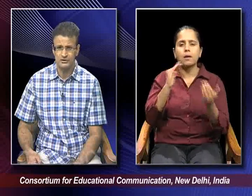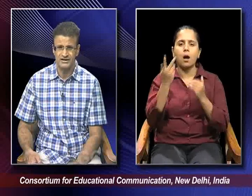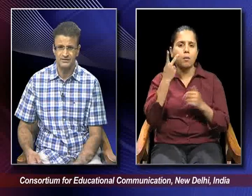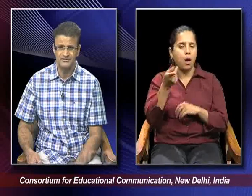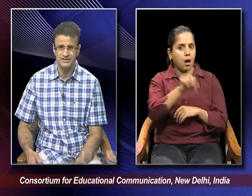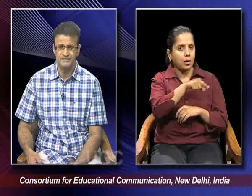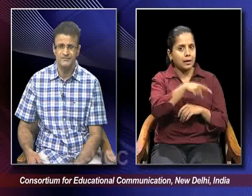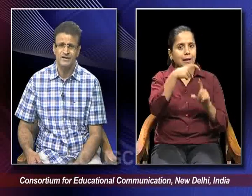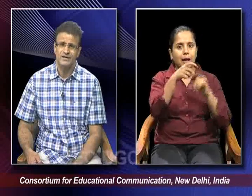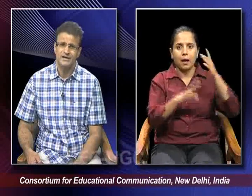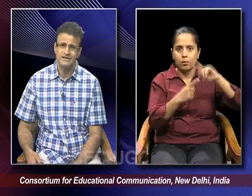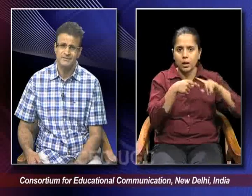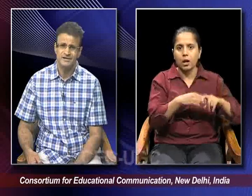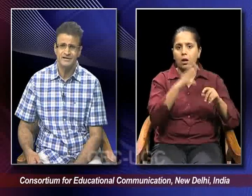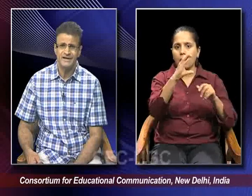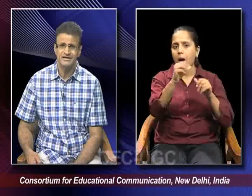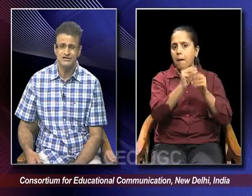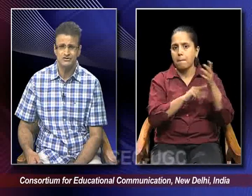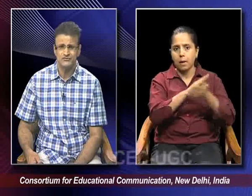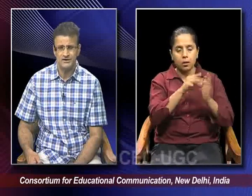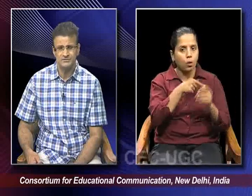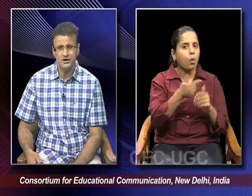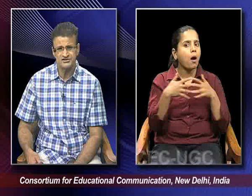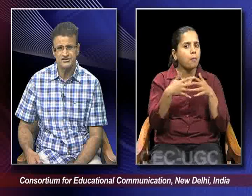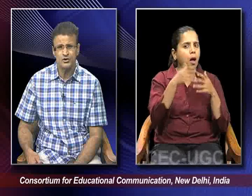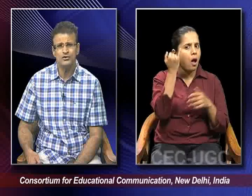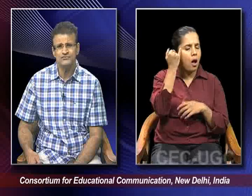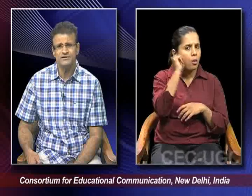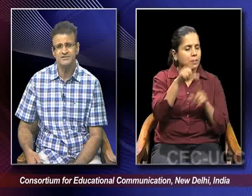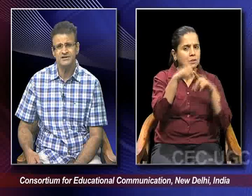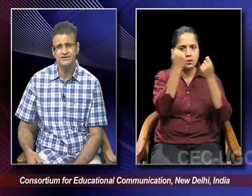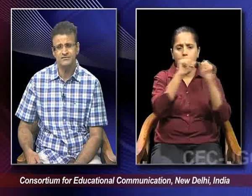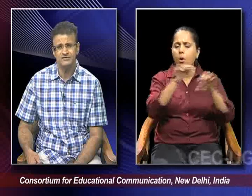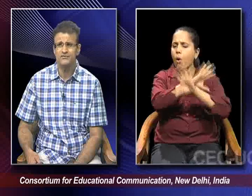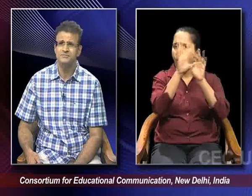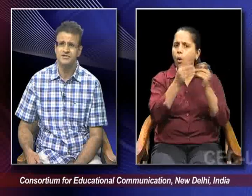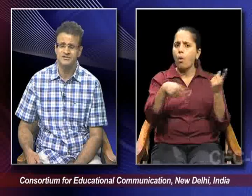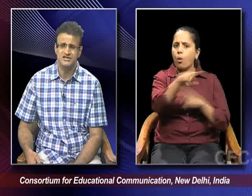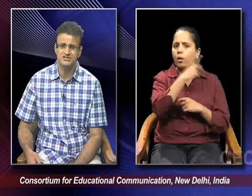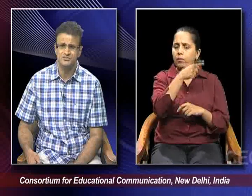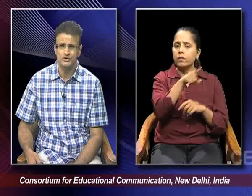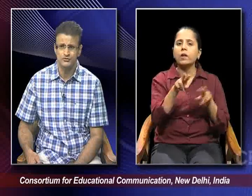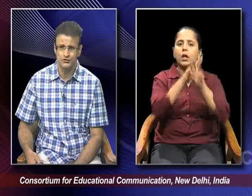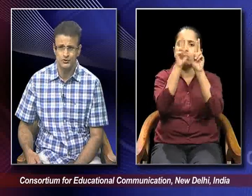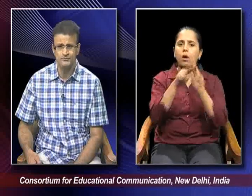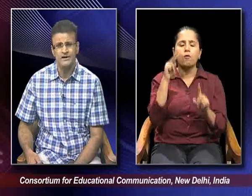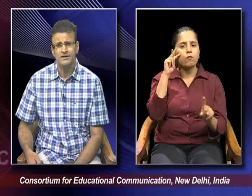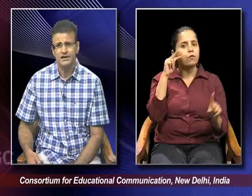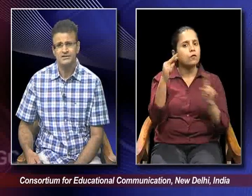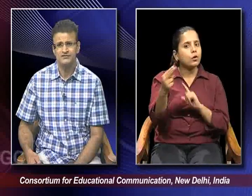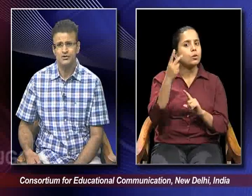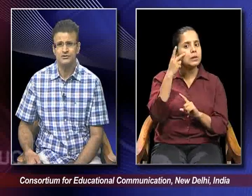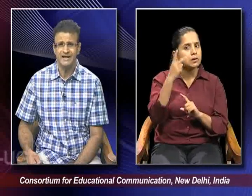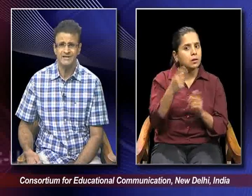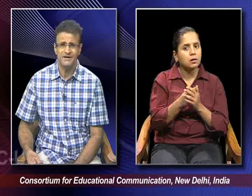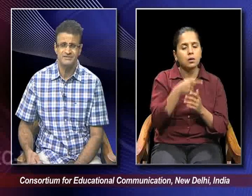or KMT. And the American ideas of democracy, all of them, they were from the international point of view. They